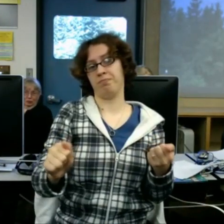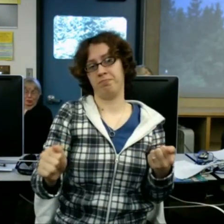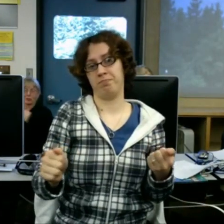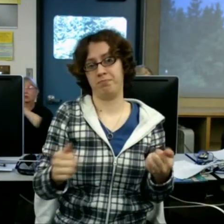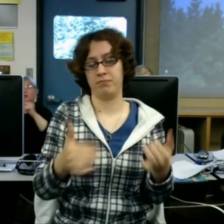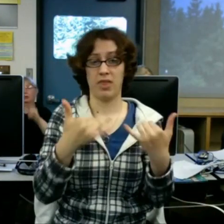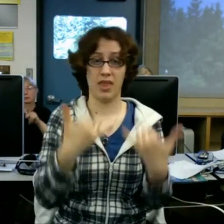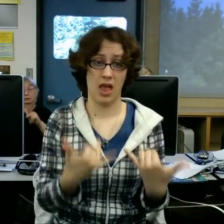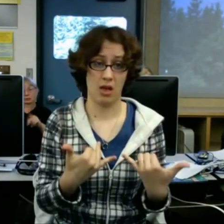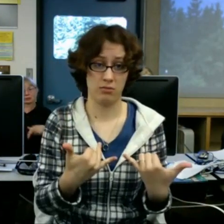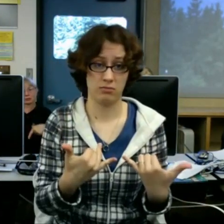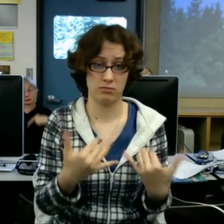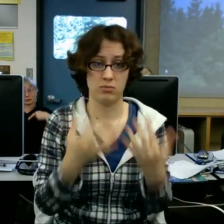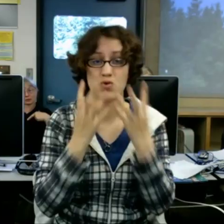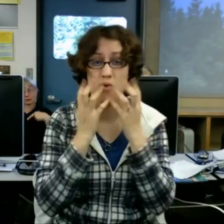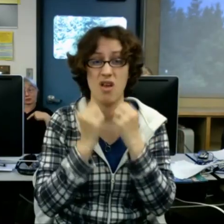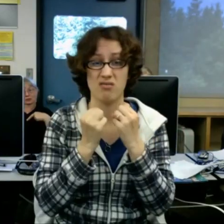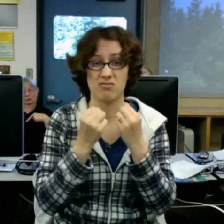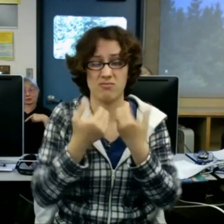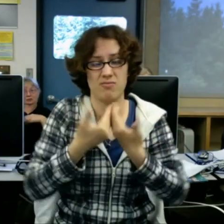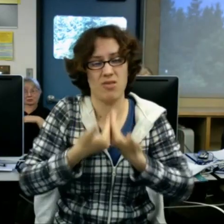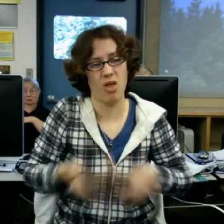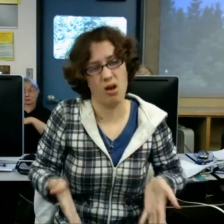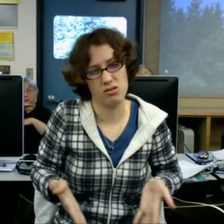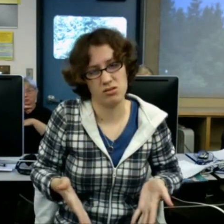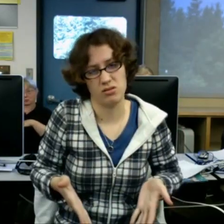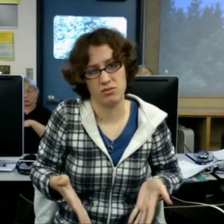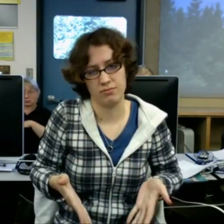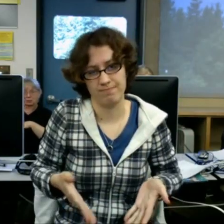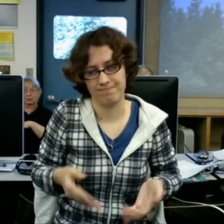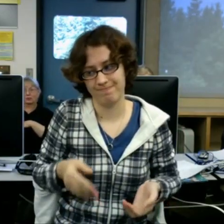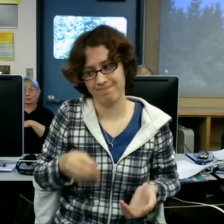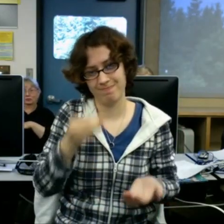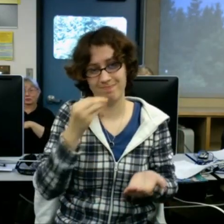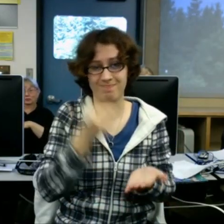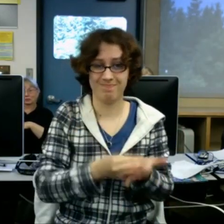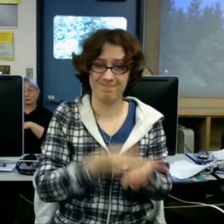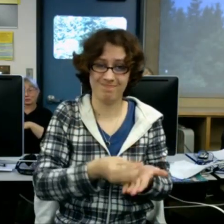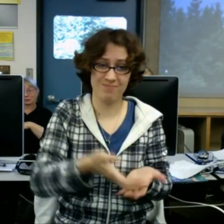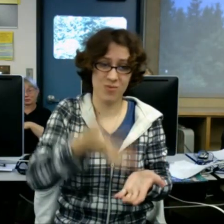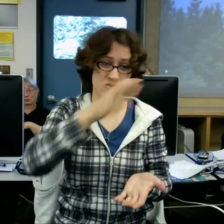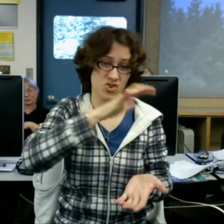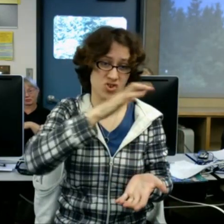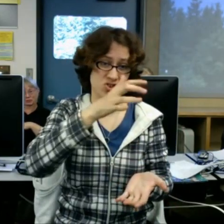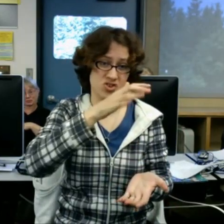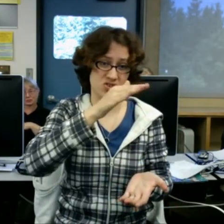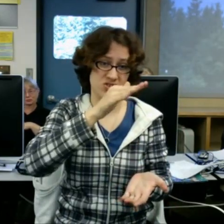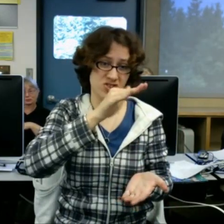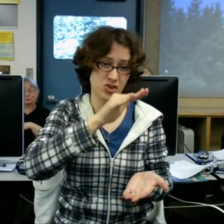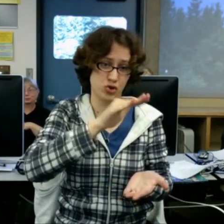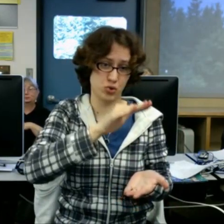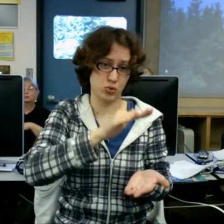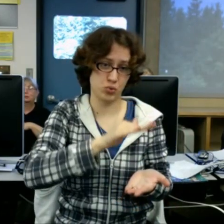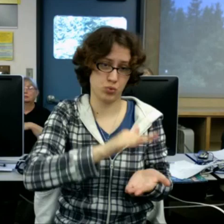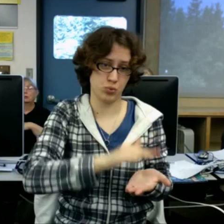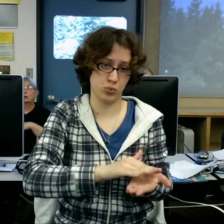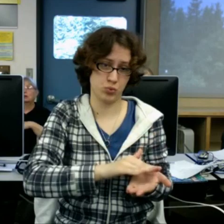destroyed. So now all the treasure was lost, and the family's money dwindled.